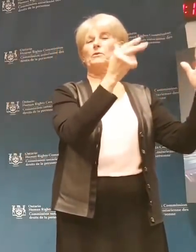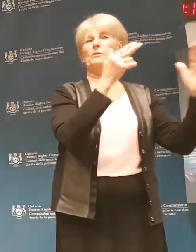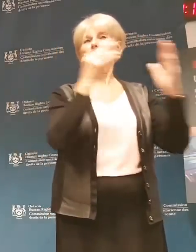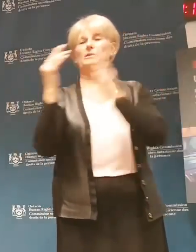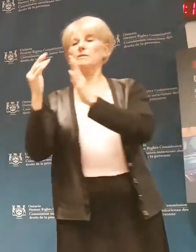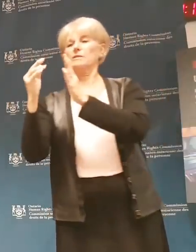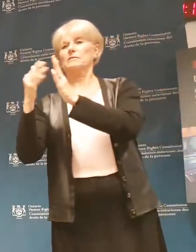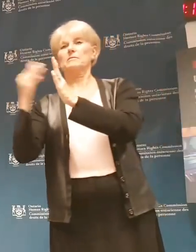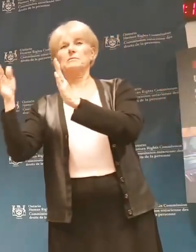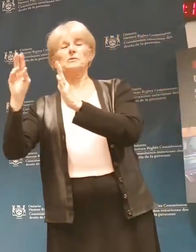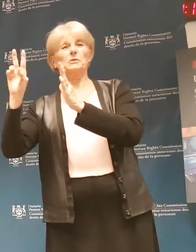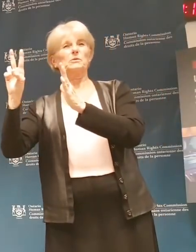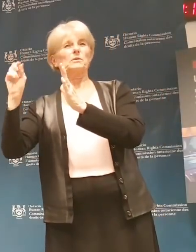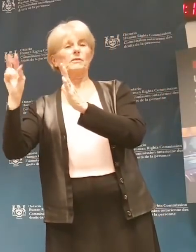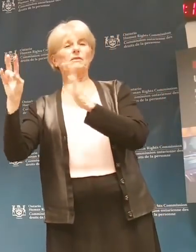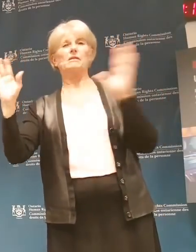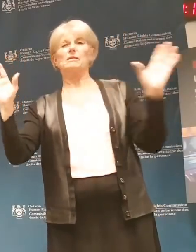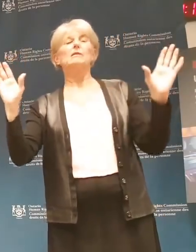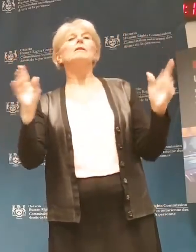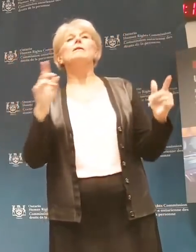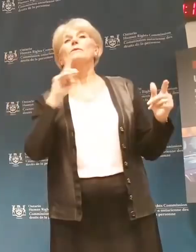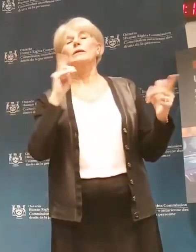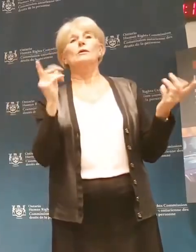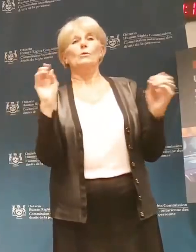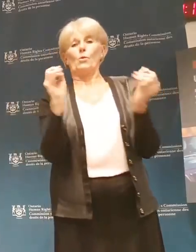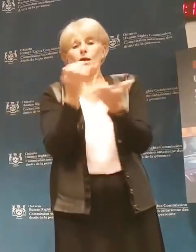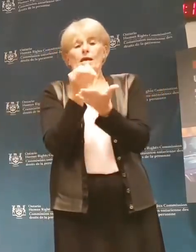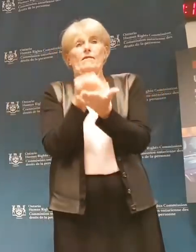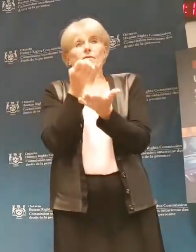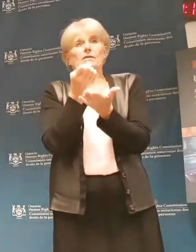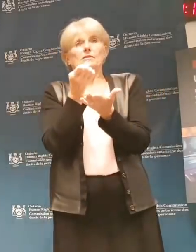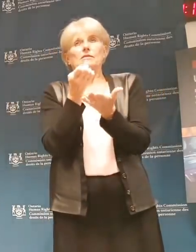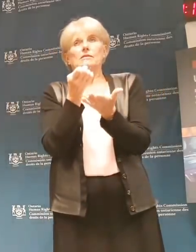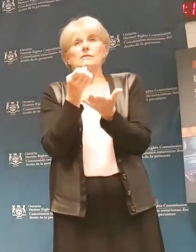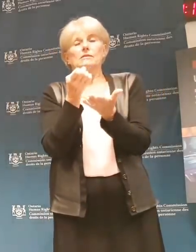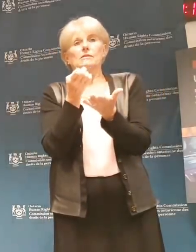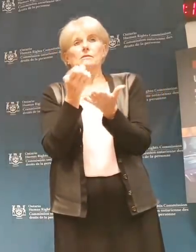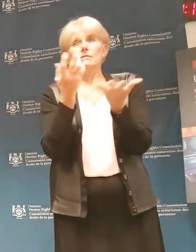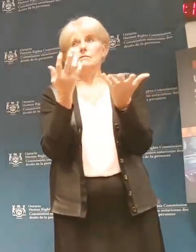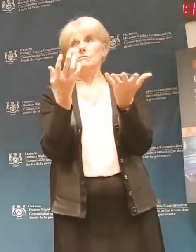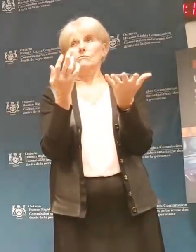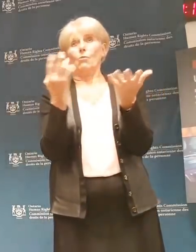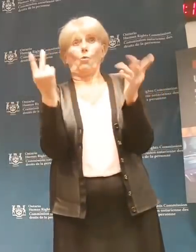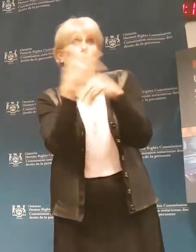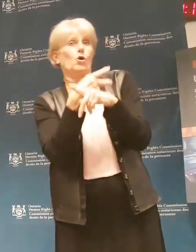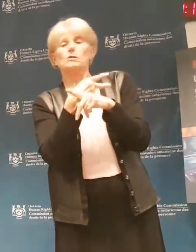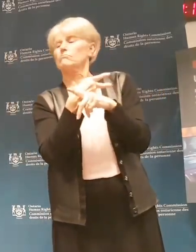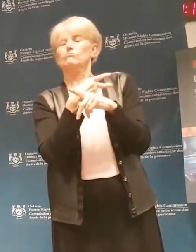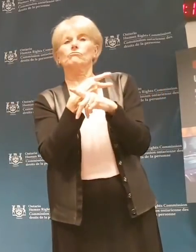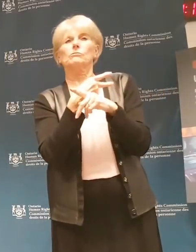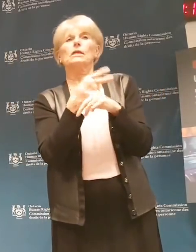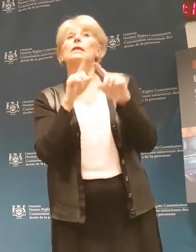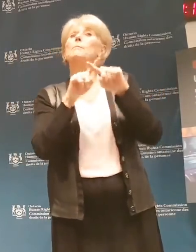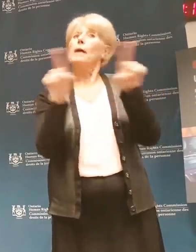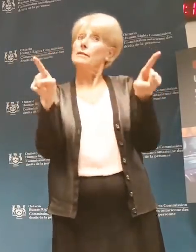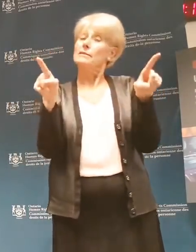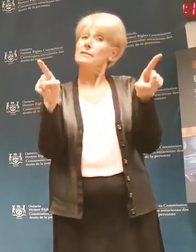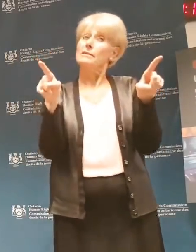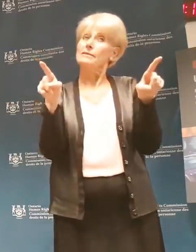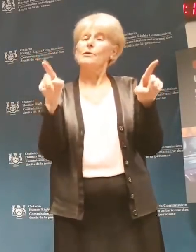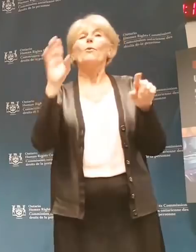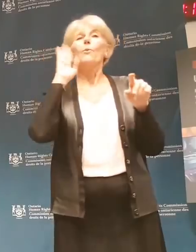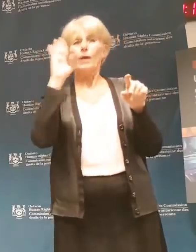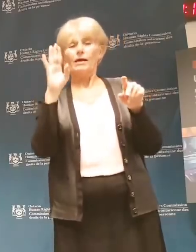to 2017. We don't have evidence at this point that they have gotten worse, but of course we will